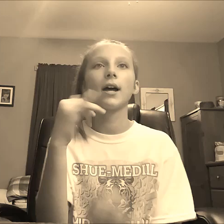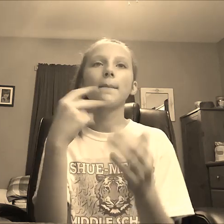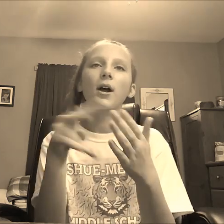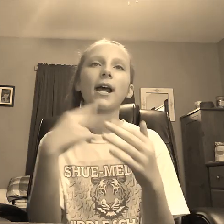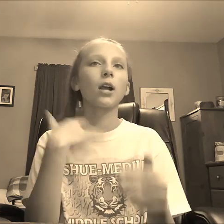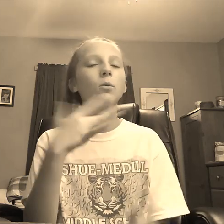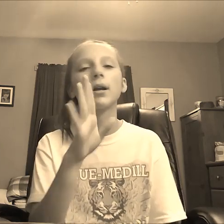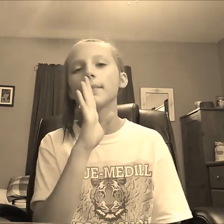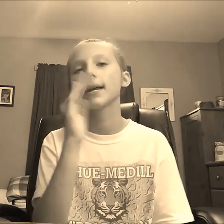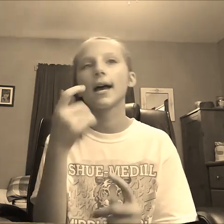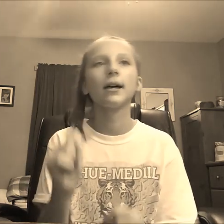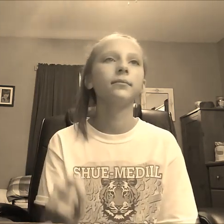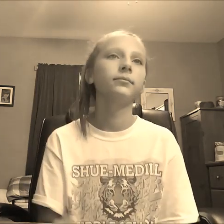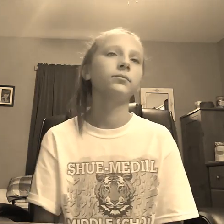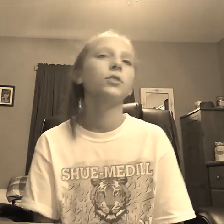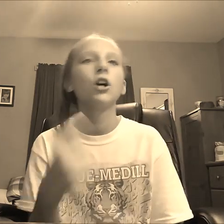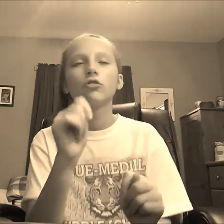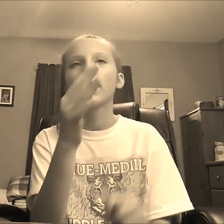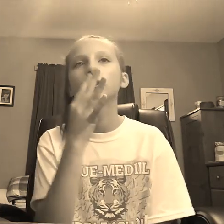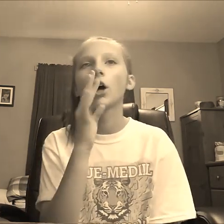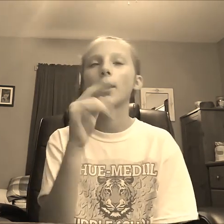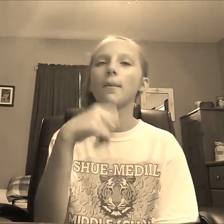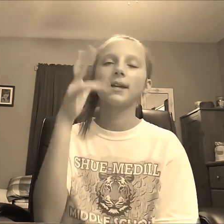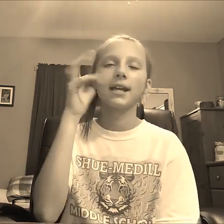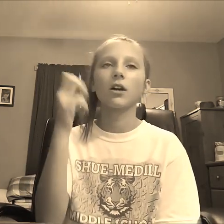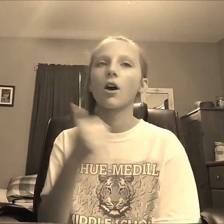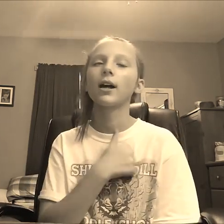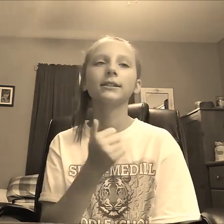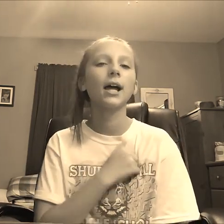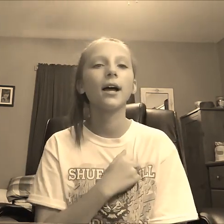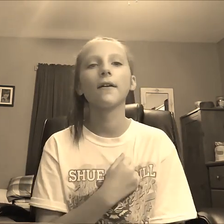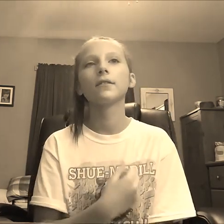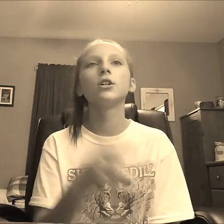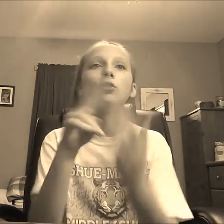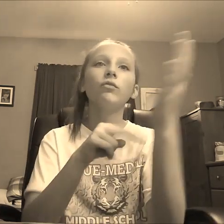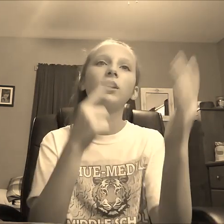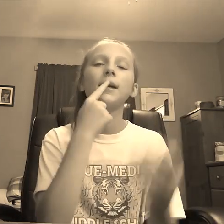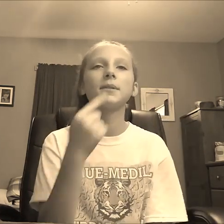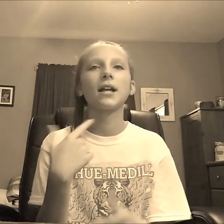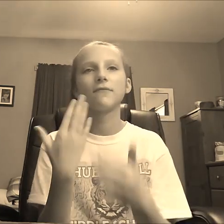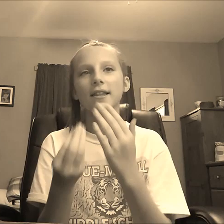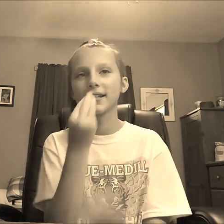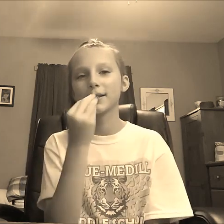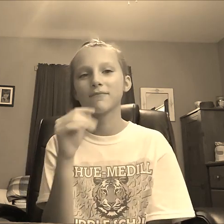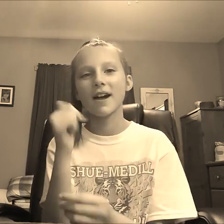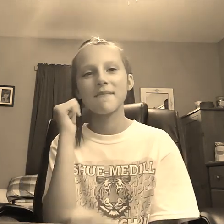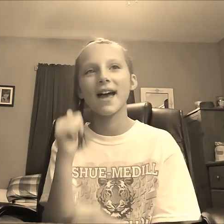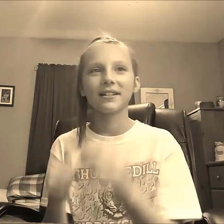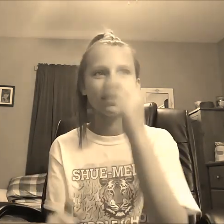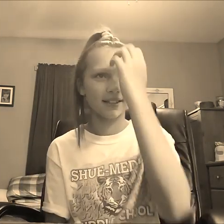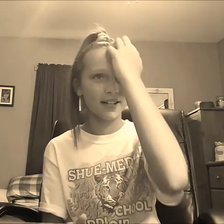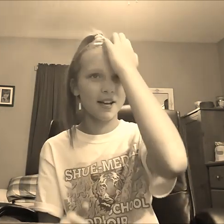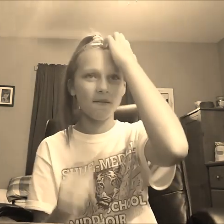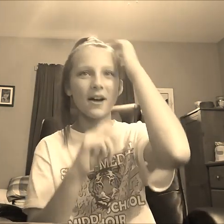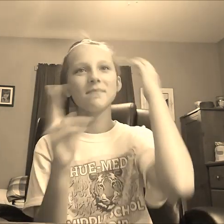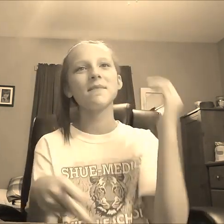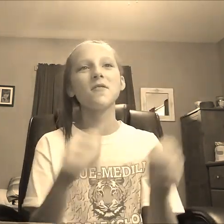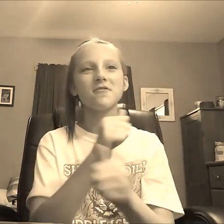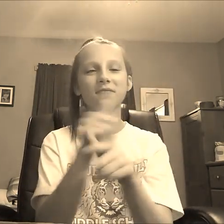We're a party we don't wanna be at Turn and talk but we can't hear our sad I'm speechless, I'd rather kiss a mic back But all these people